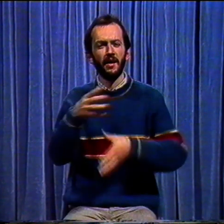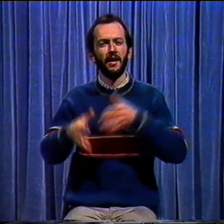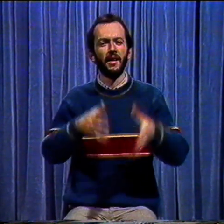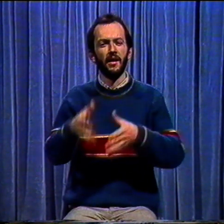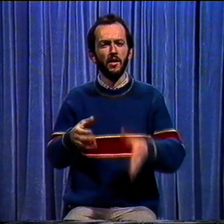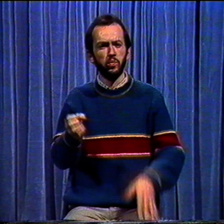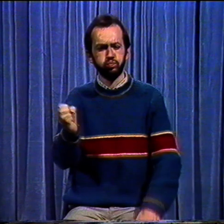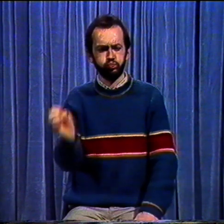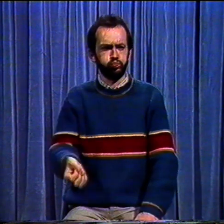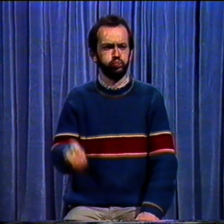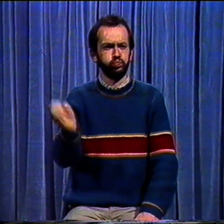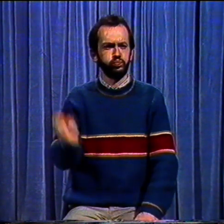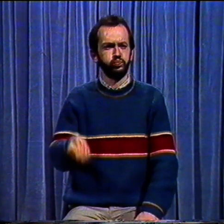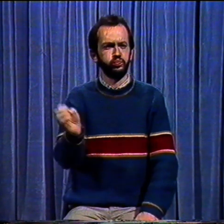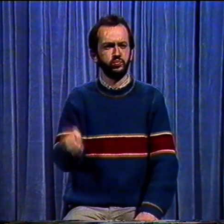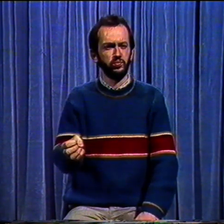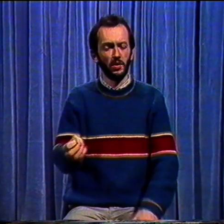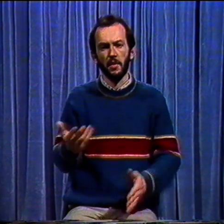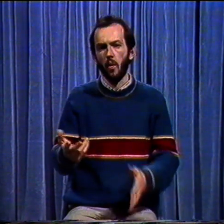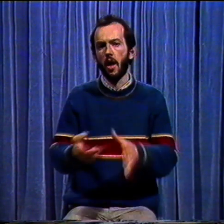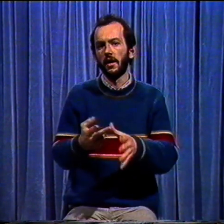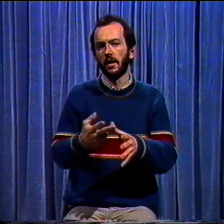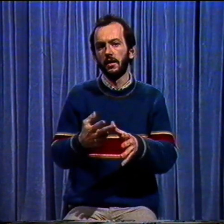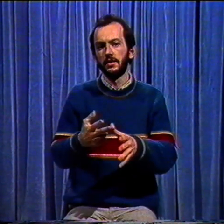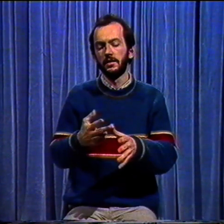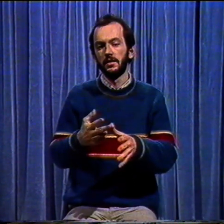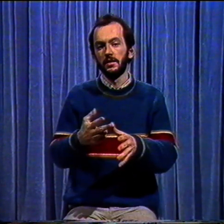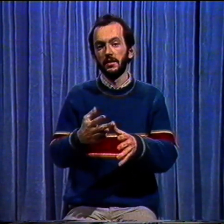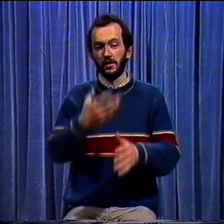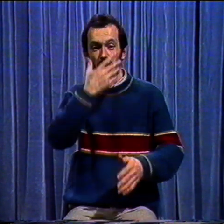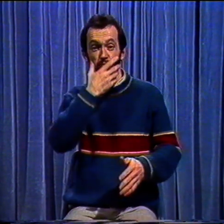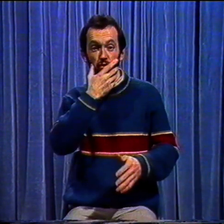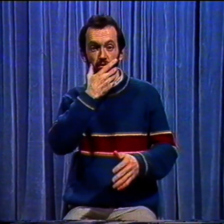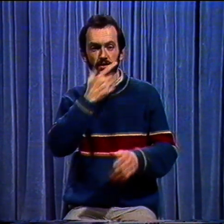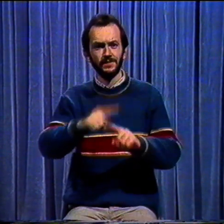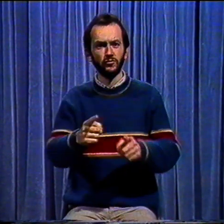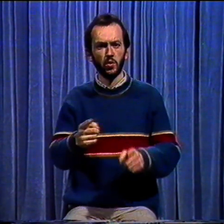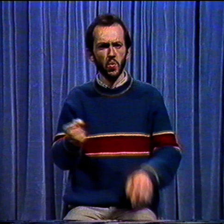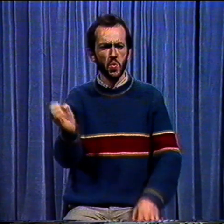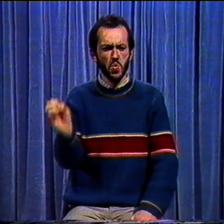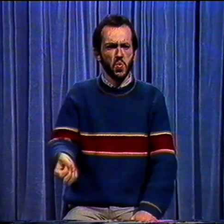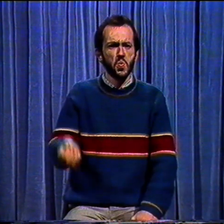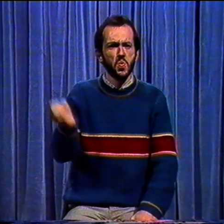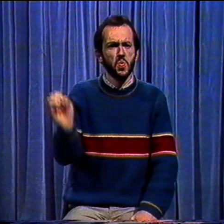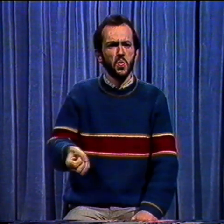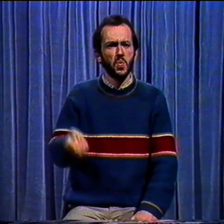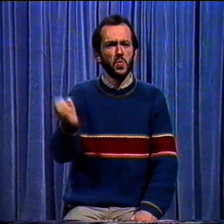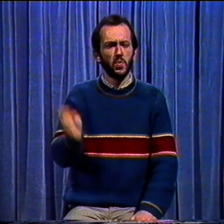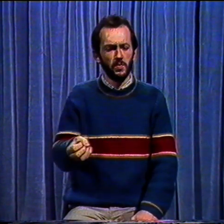You remember before that I signed in this way, but now here's another one where the facial expression is different.